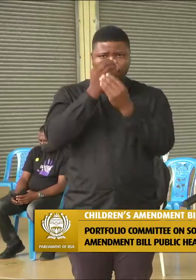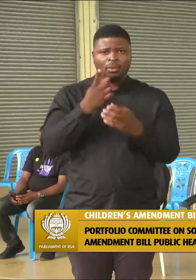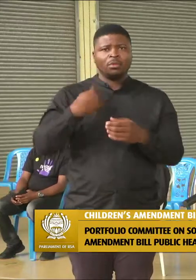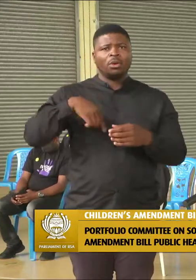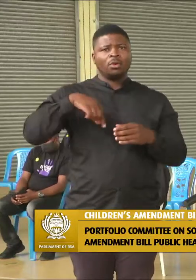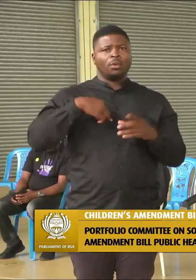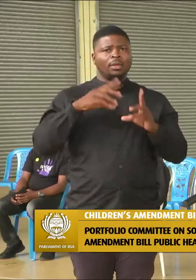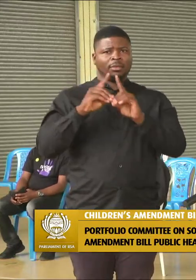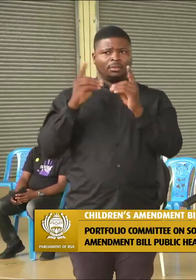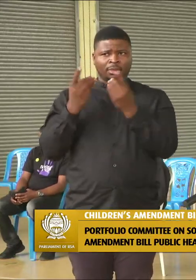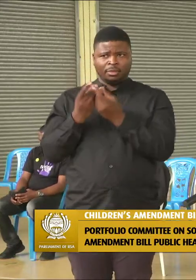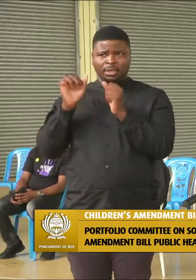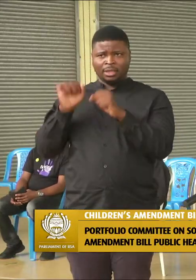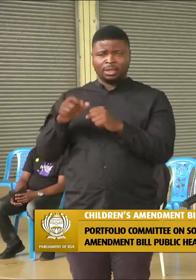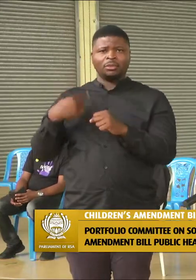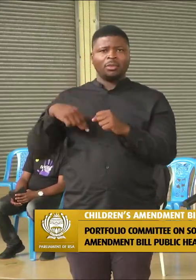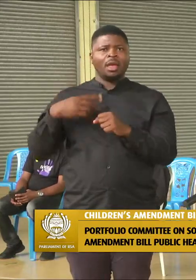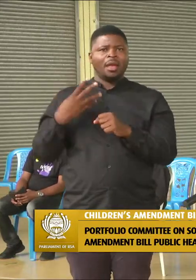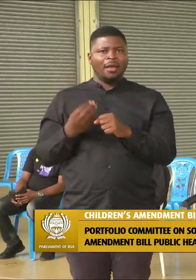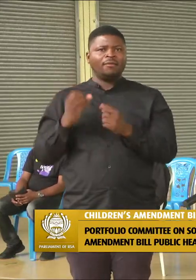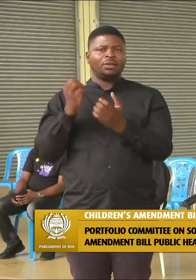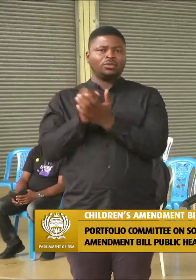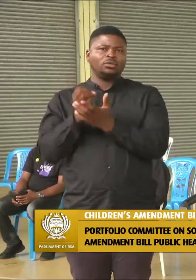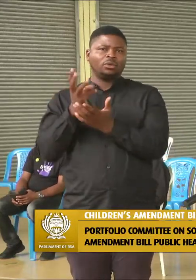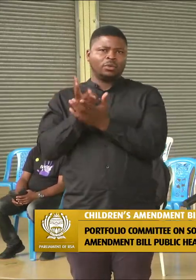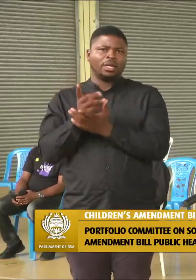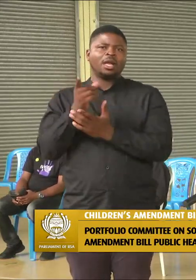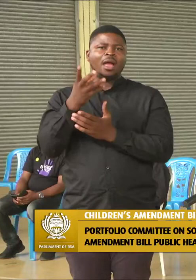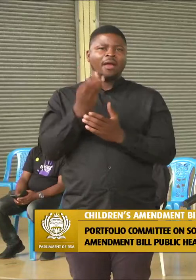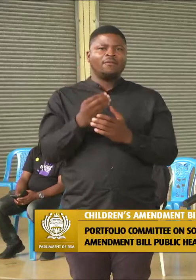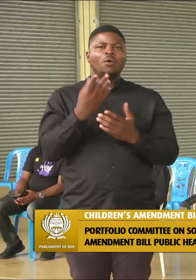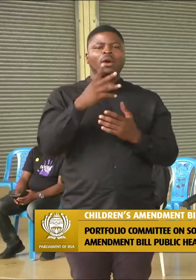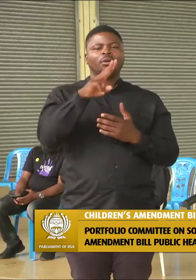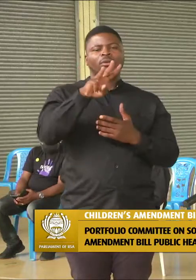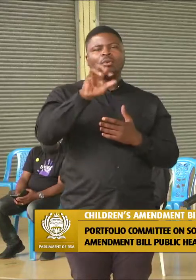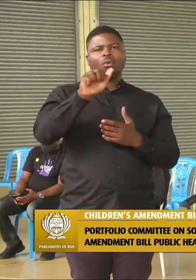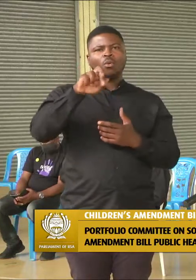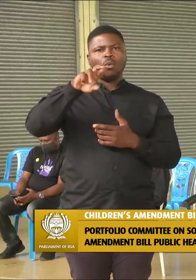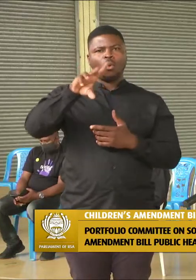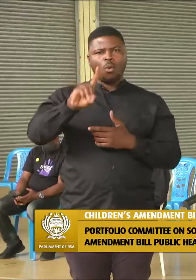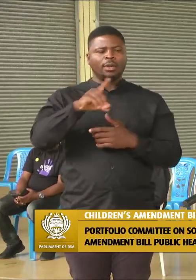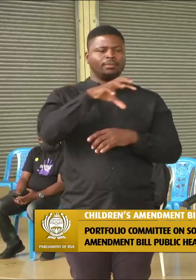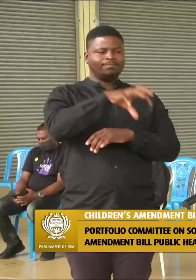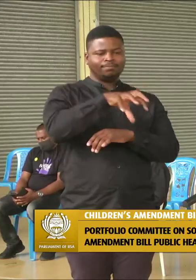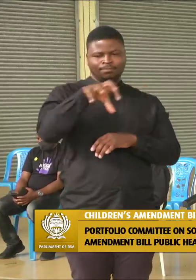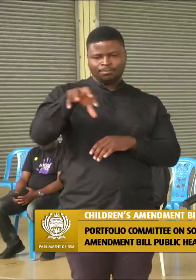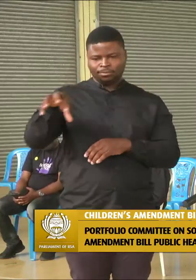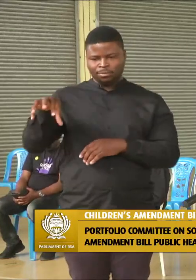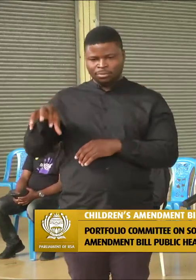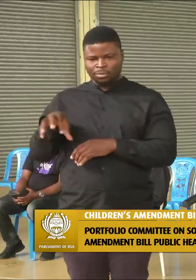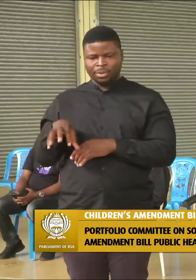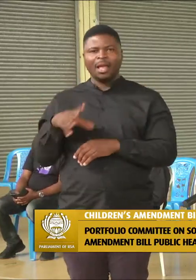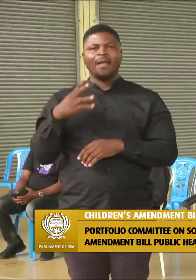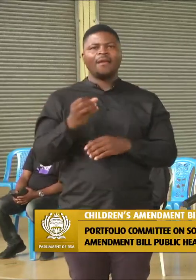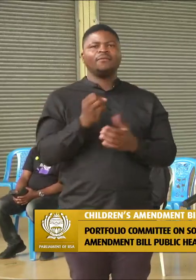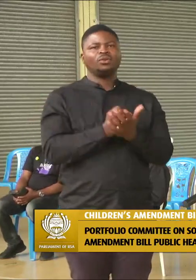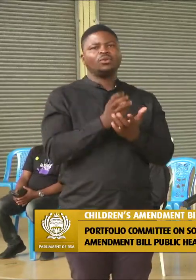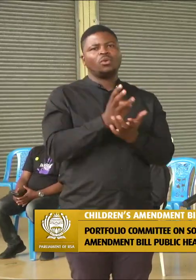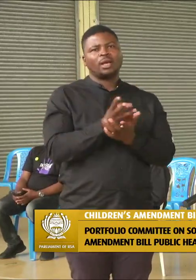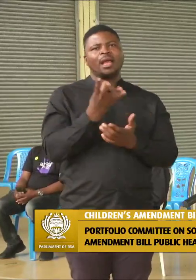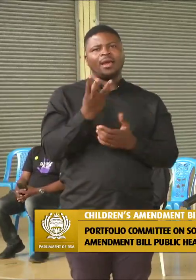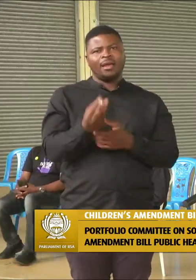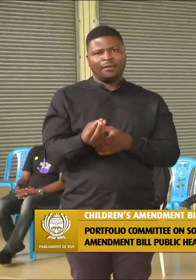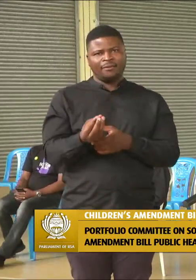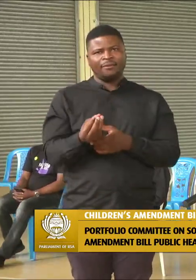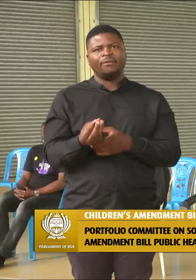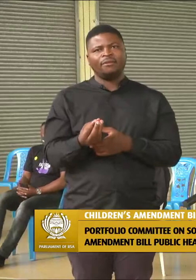have social workers that are placed in each ward. So the ECD centers, they will need to work very closely with those social